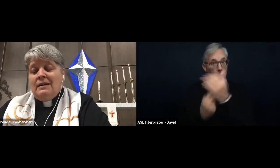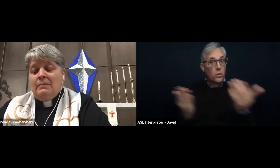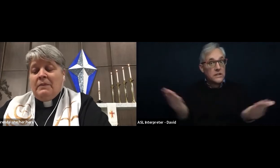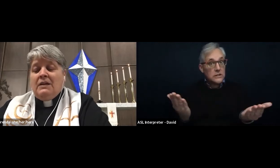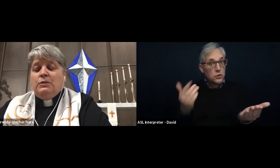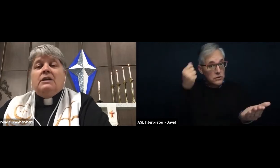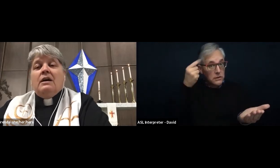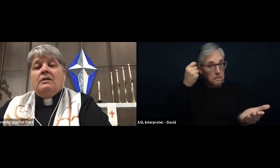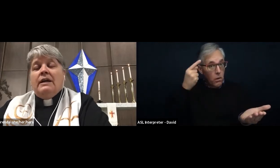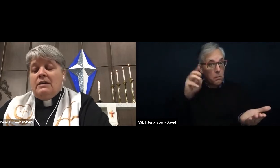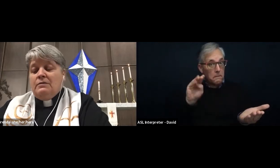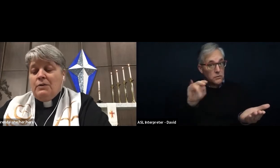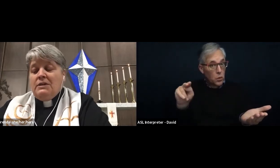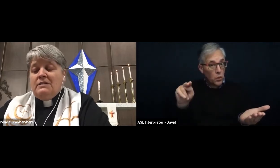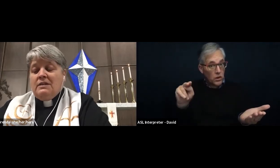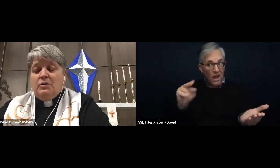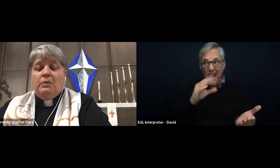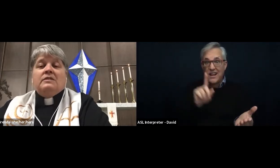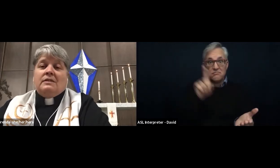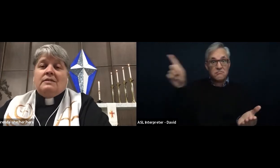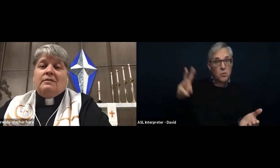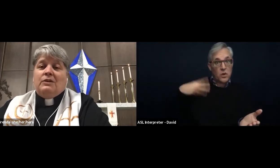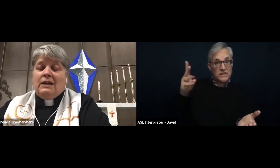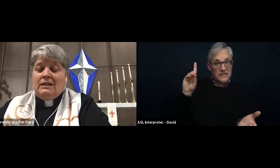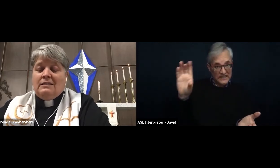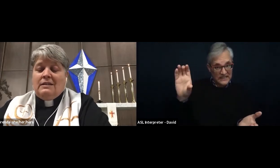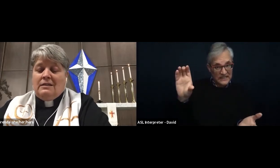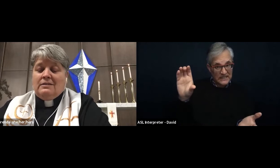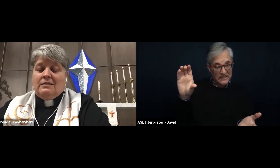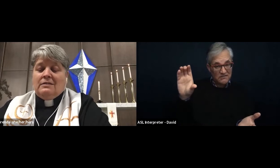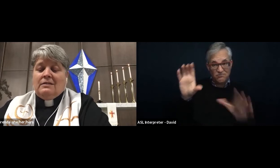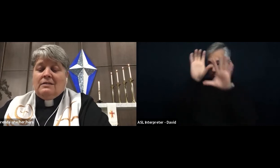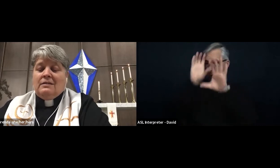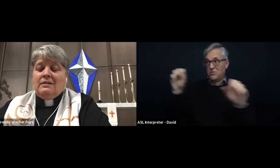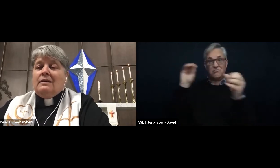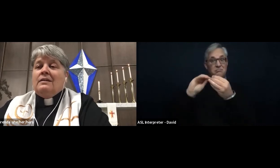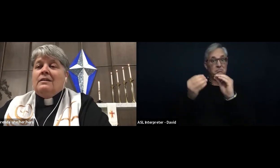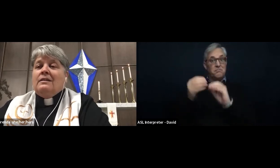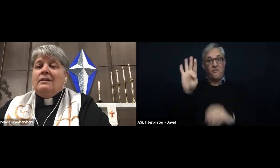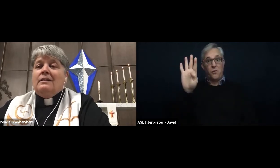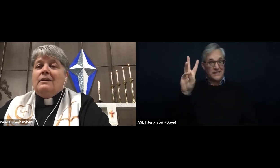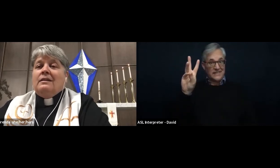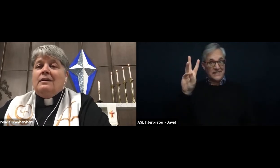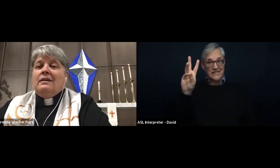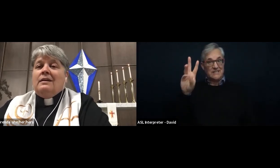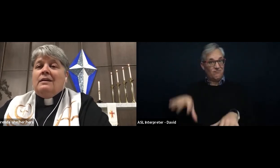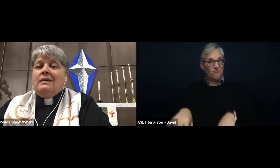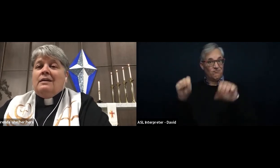D.C., as we inaugurate our 46th president of the United States.